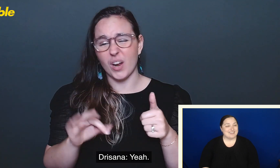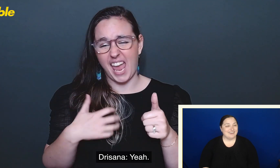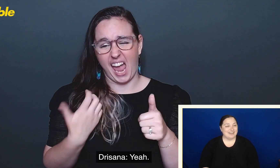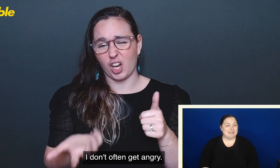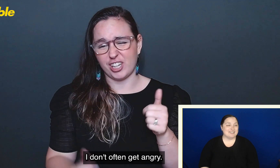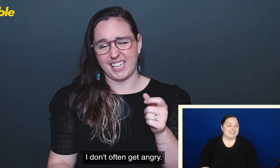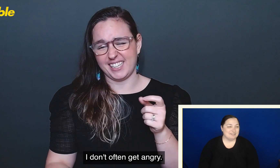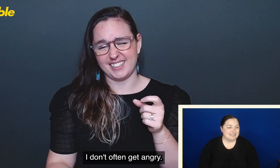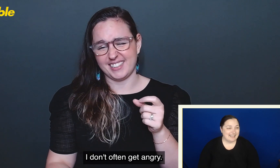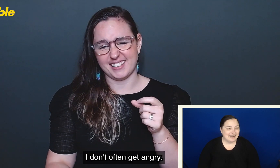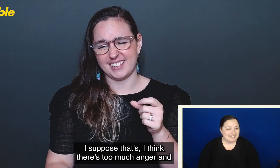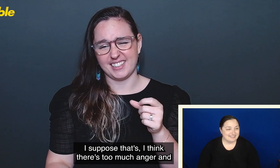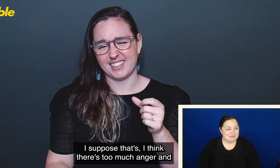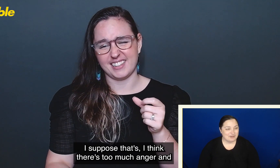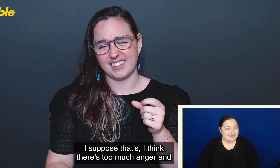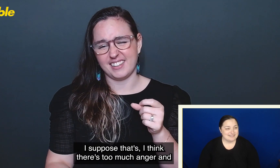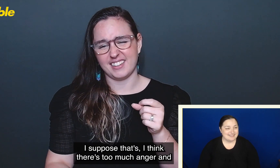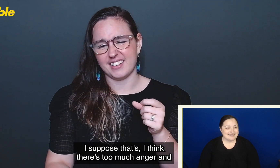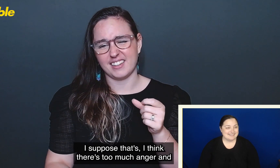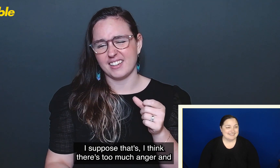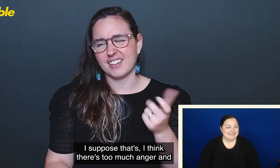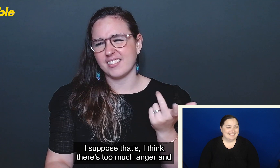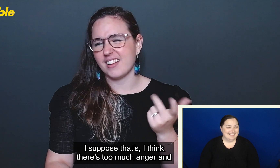So, I mean, I don't often get angry, I suppose.